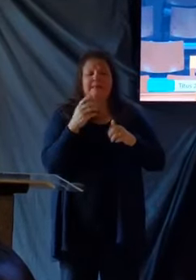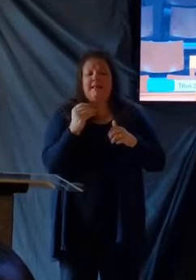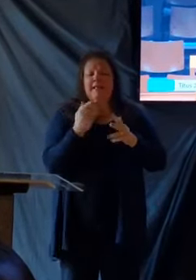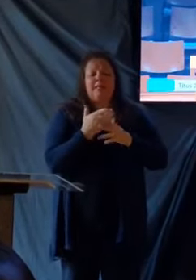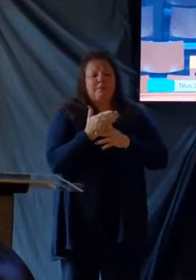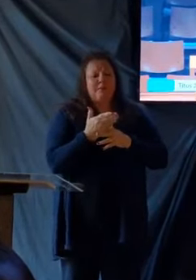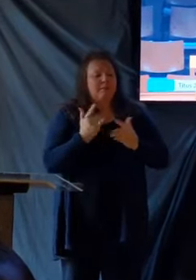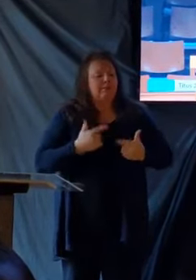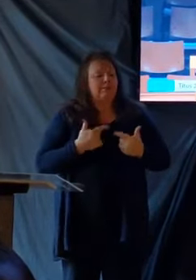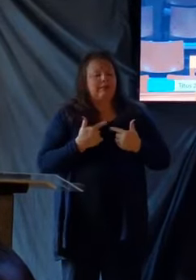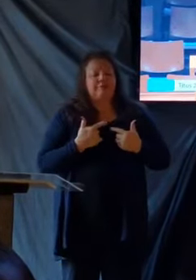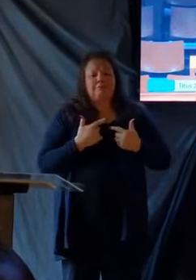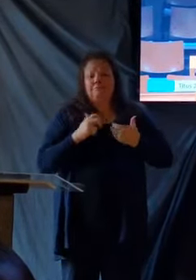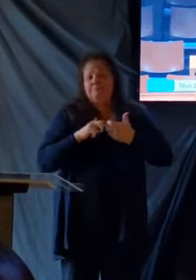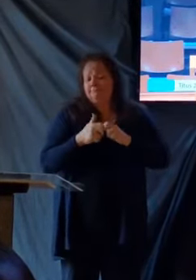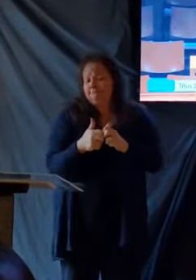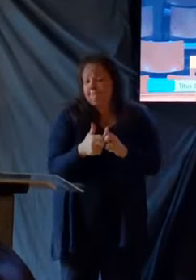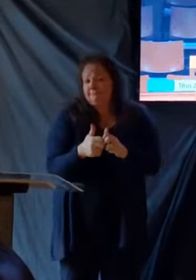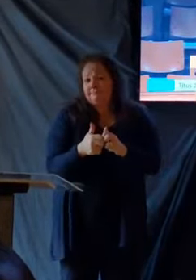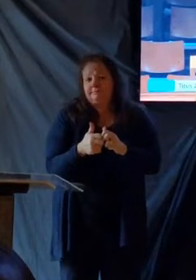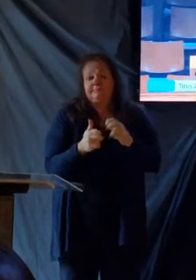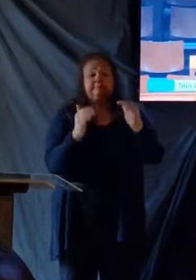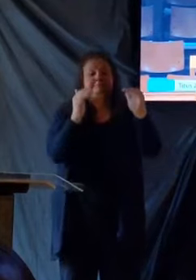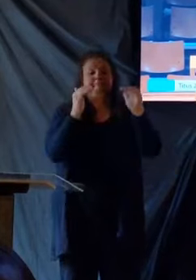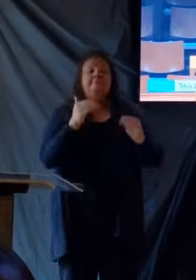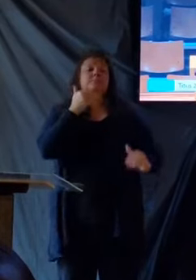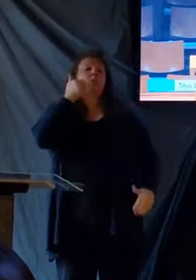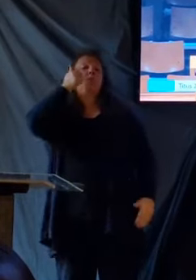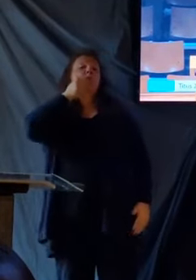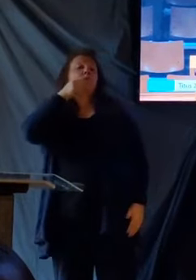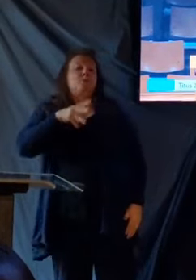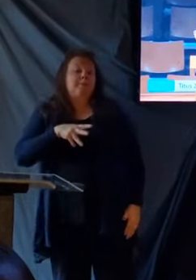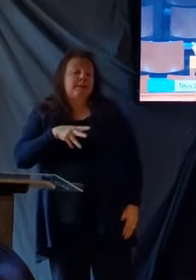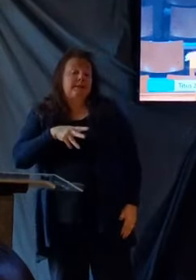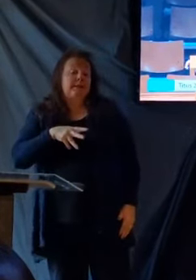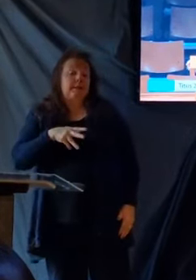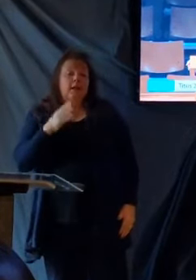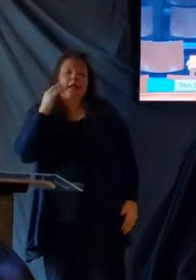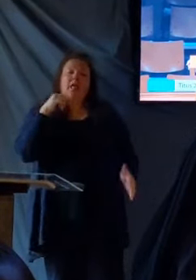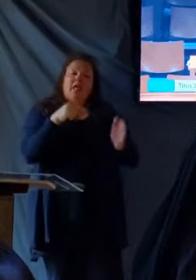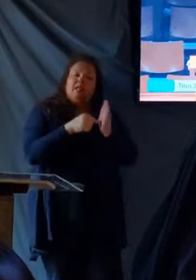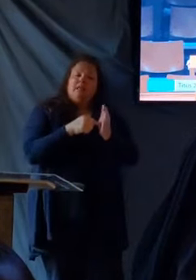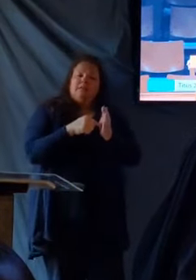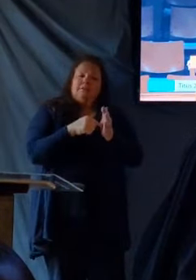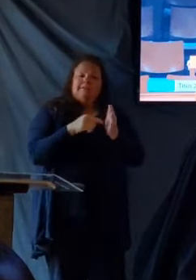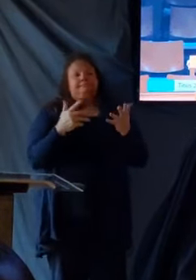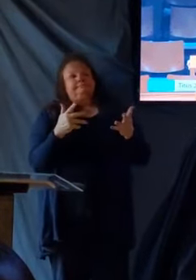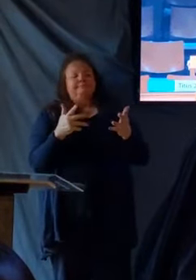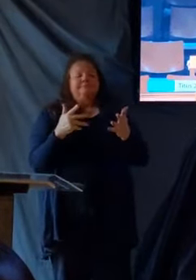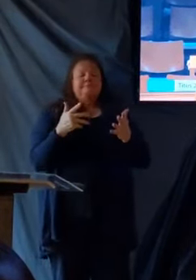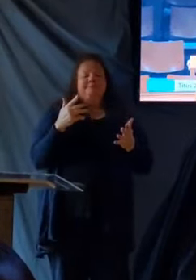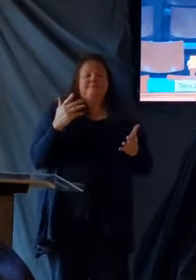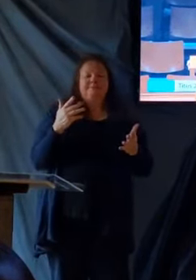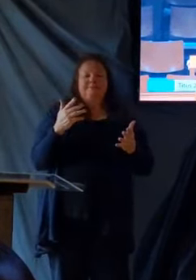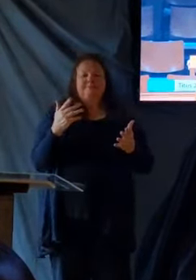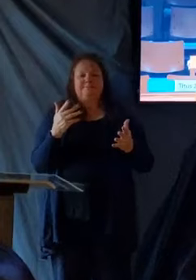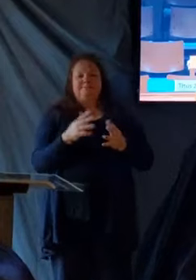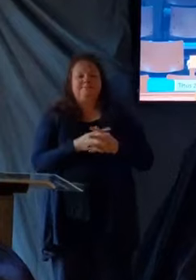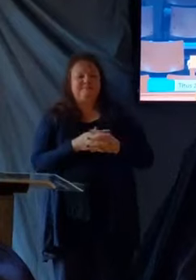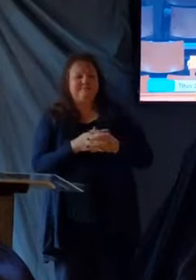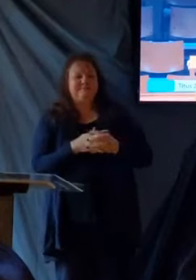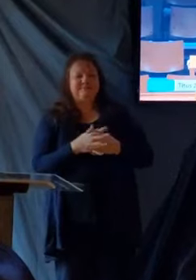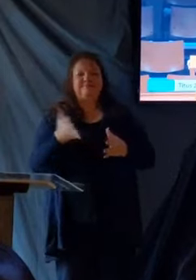of life. He's going to transition to older women. And we know these are relative terms.